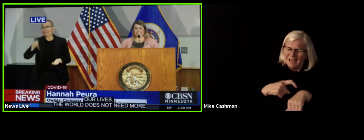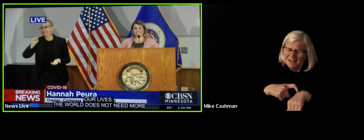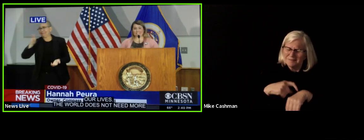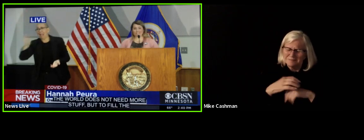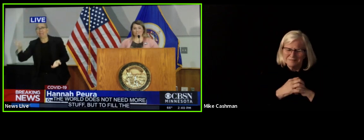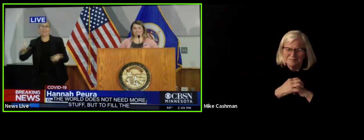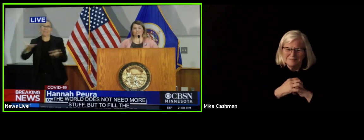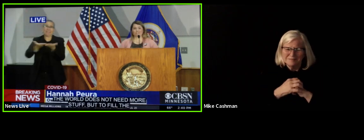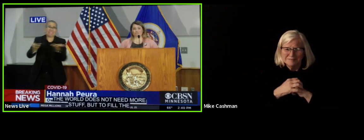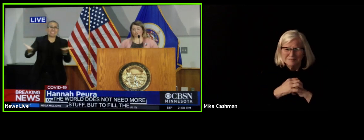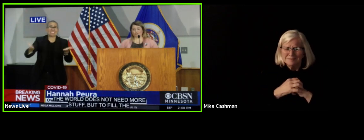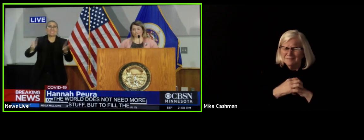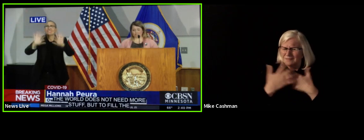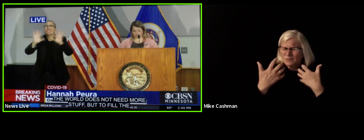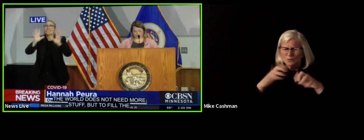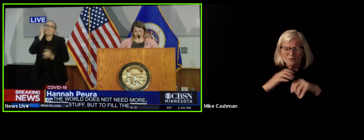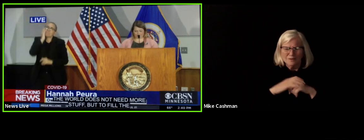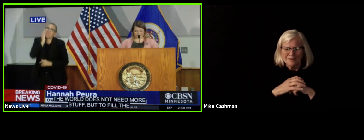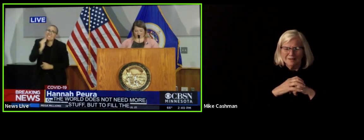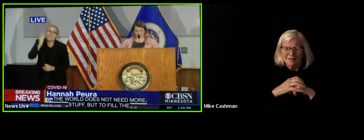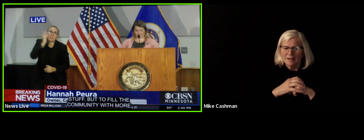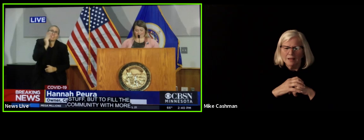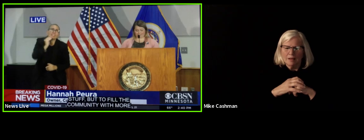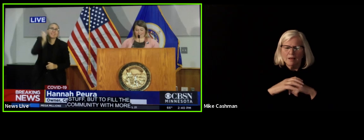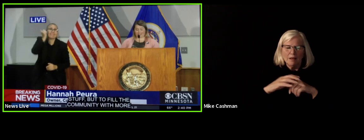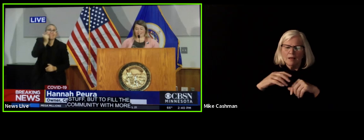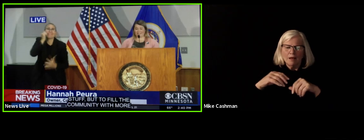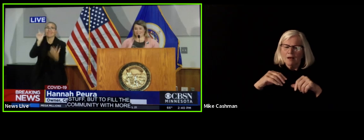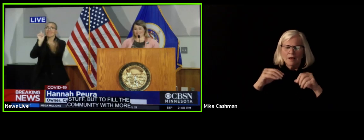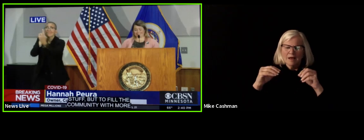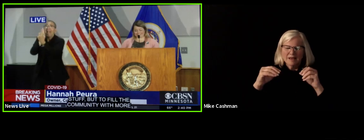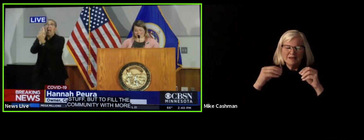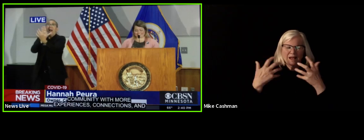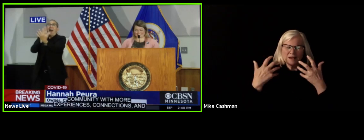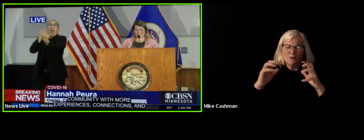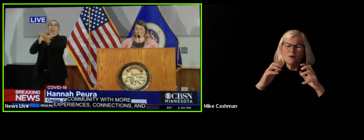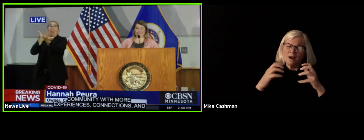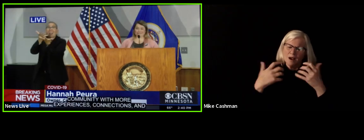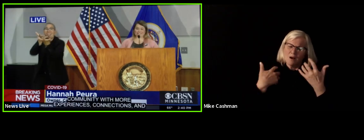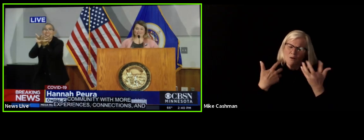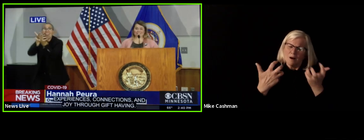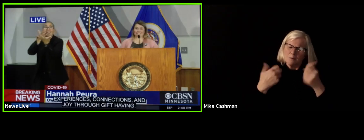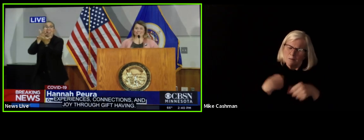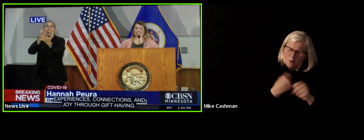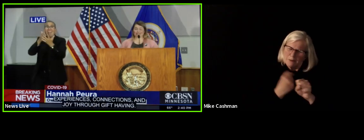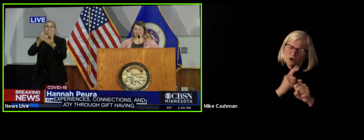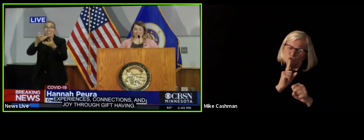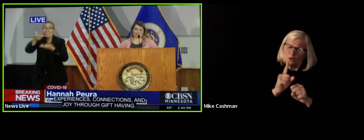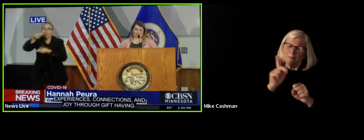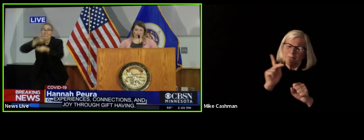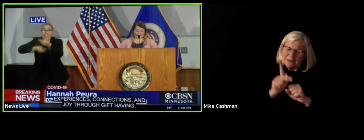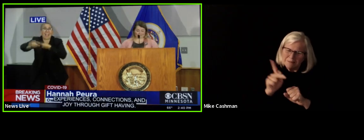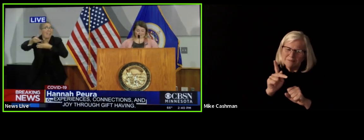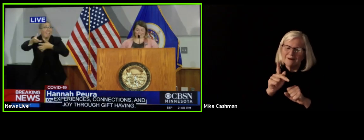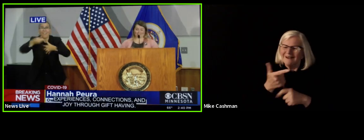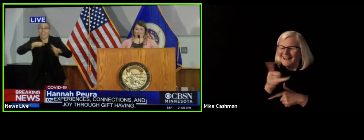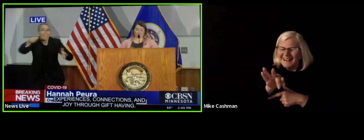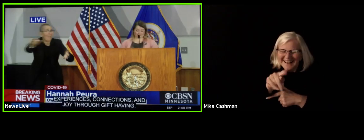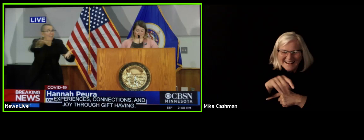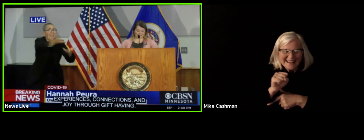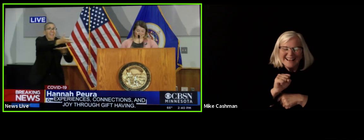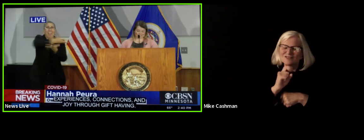experiences, connections, and joy through gift giving. I never thought I would say this, but face masks have now become a part of those